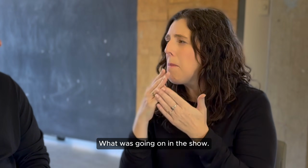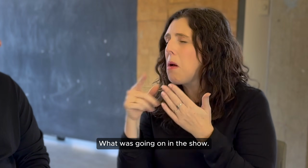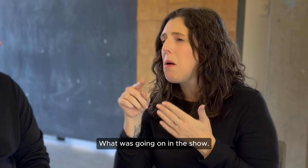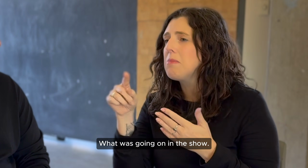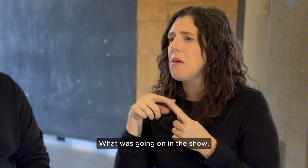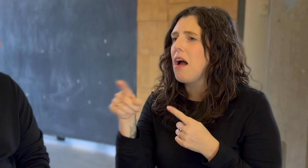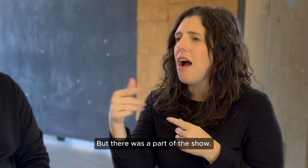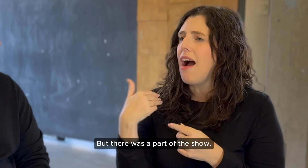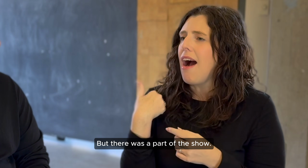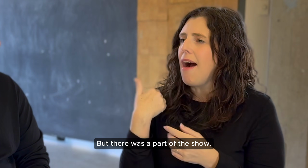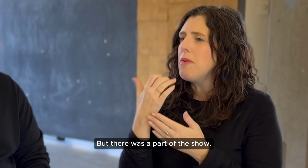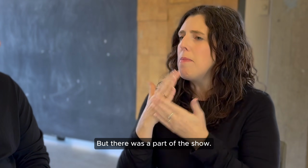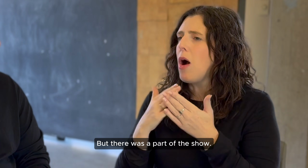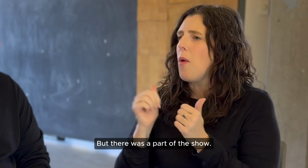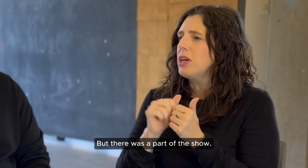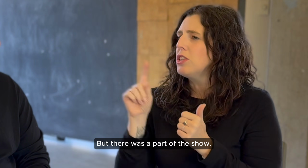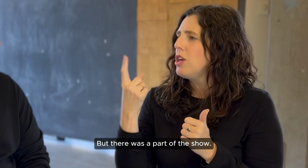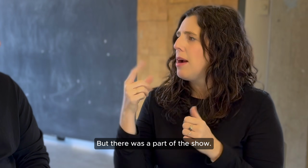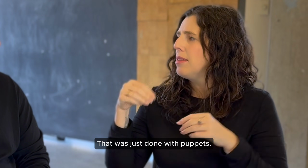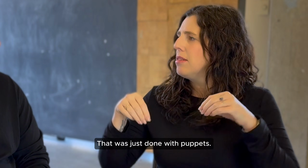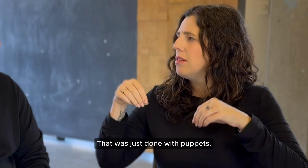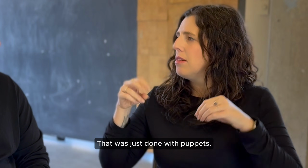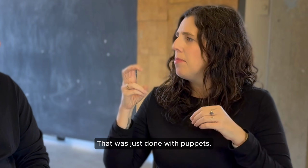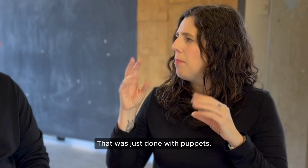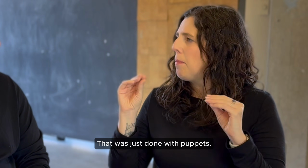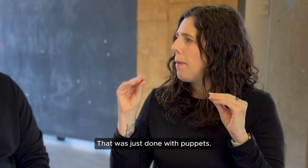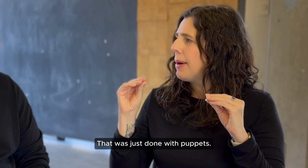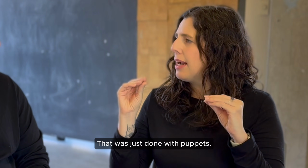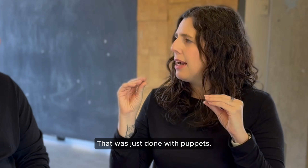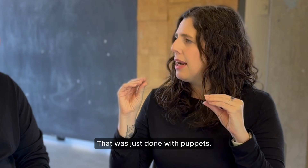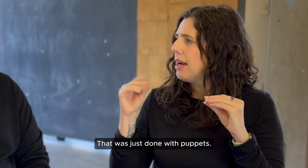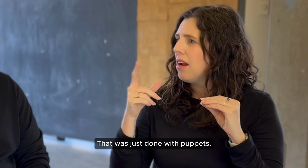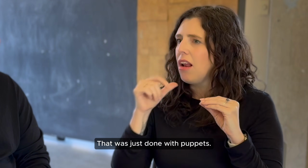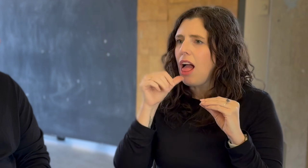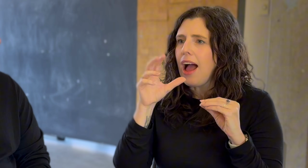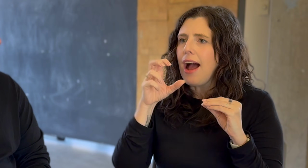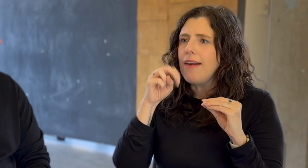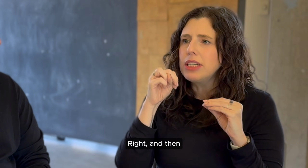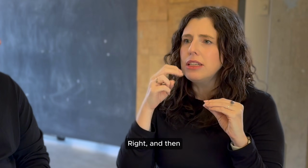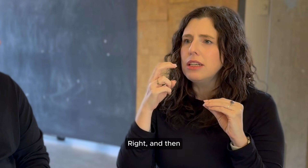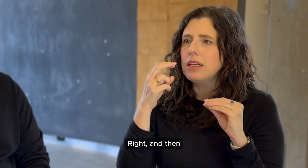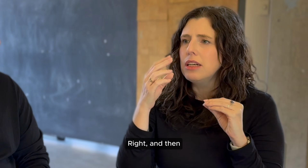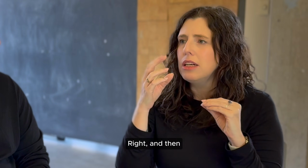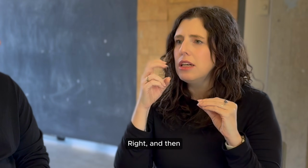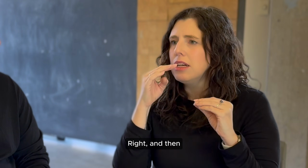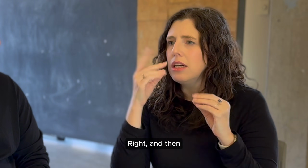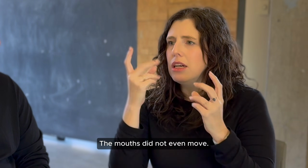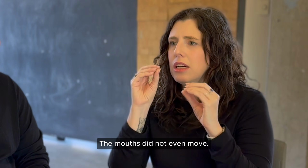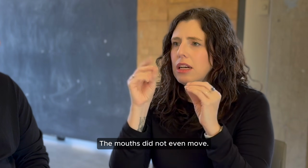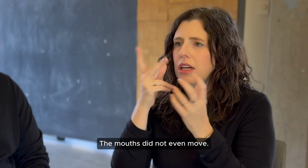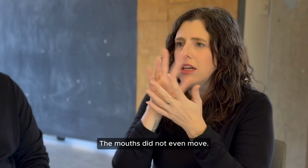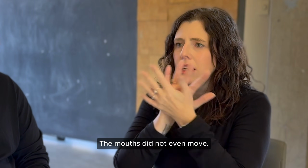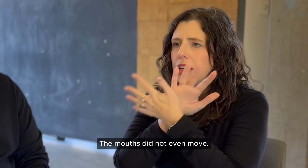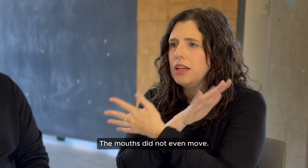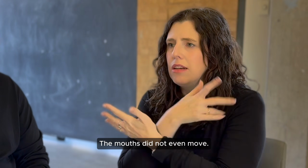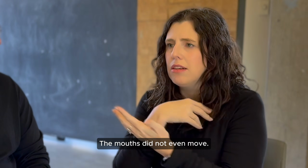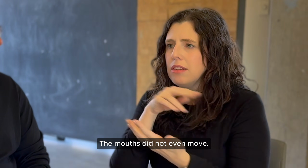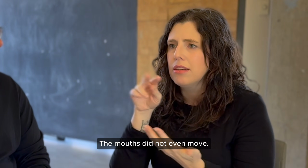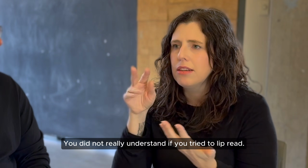shows, but there was a part of the show that was just done with puppets, right? And so the mouths didn't even move. You